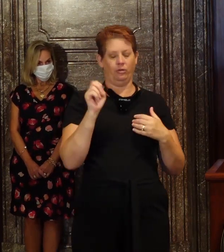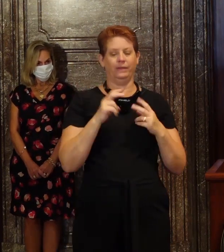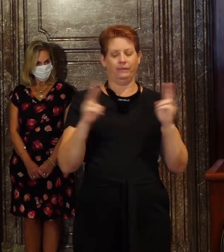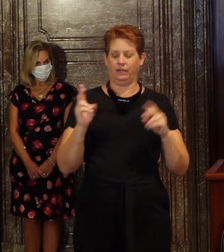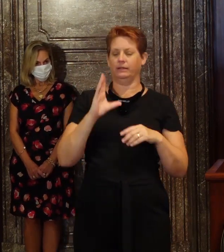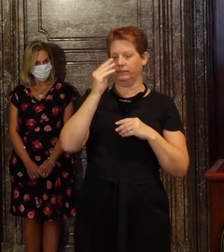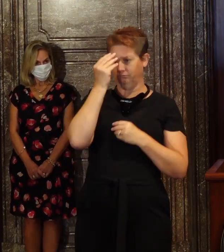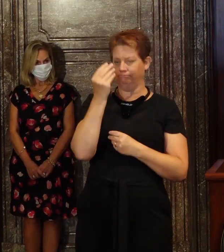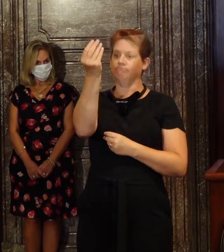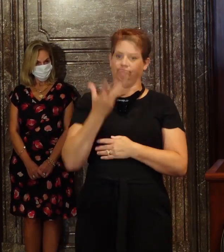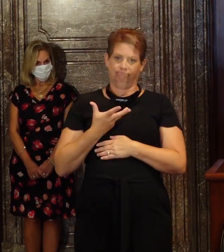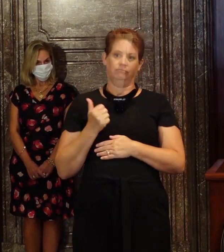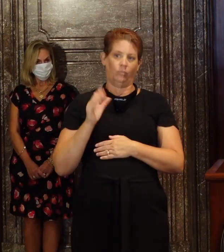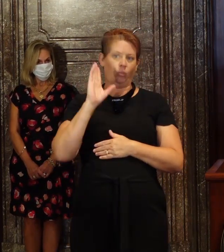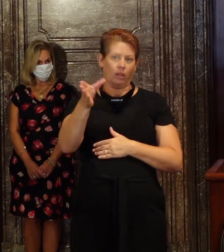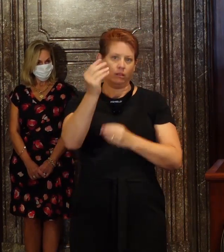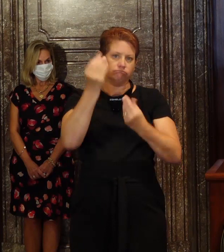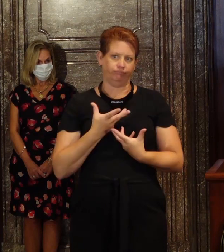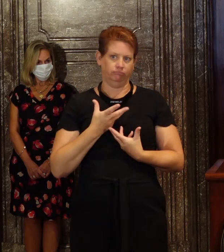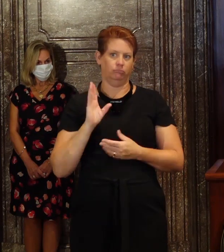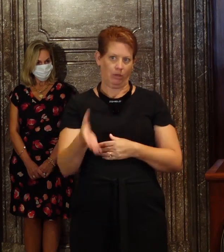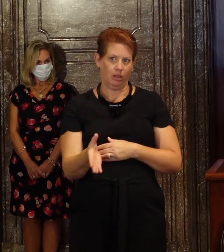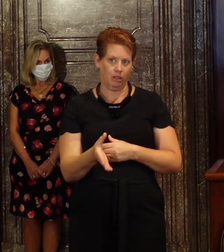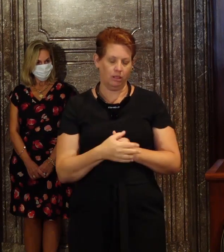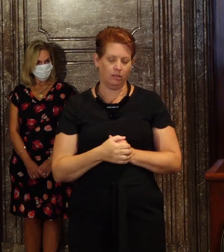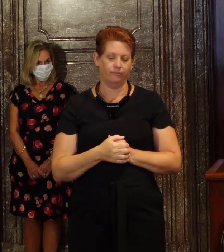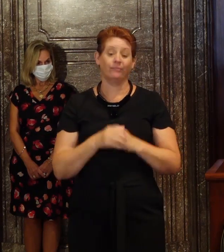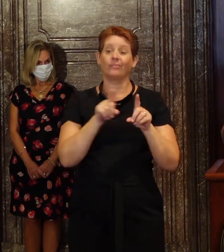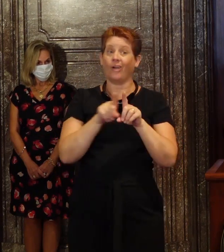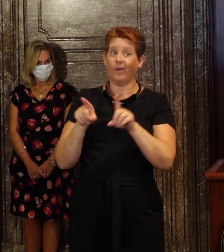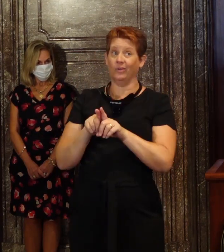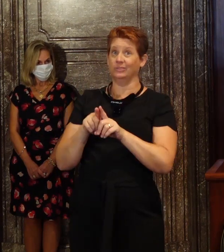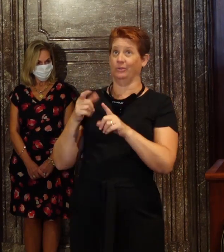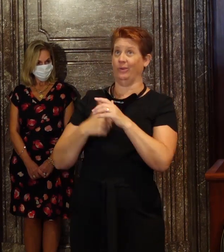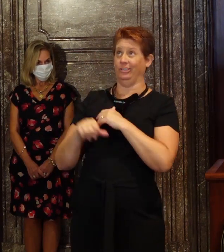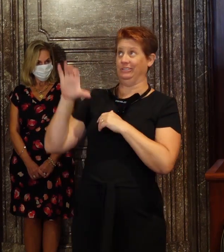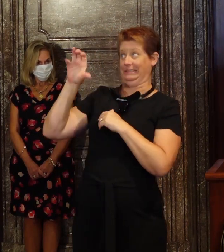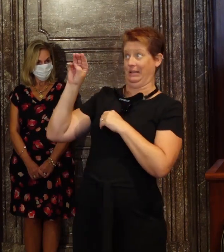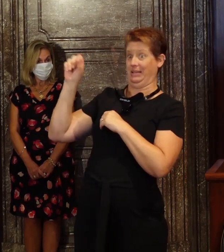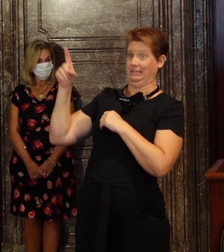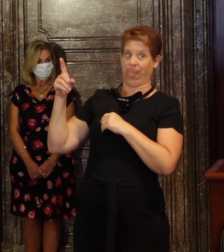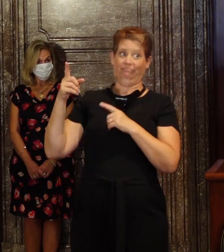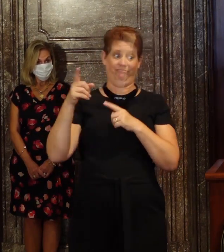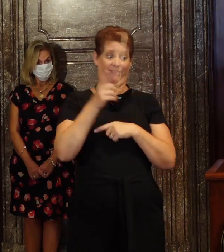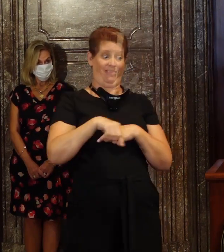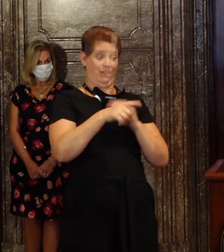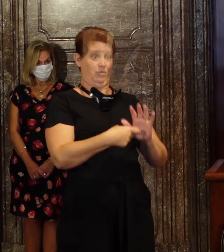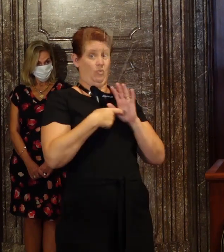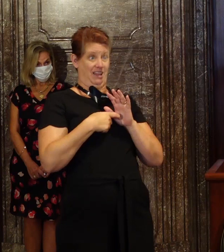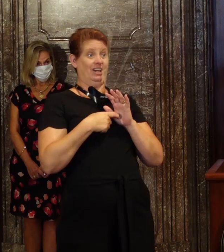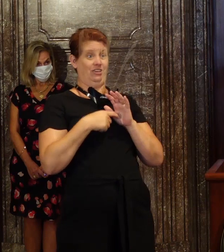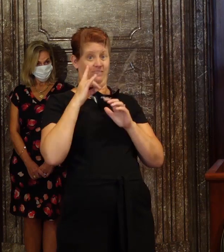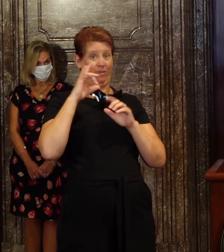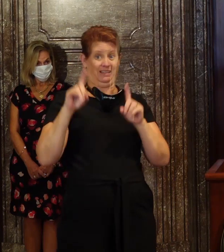this information with us. In addition, we are required under CMS, they are required under CMS guidance to do this testing.